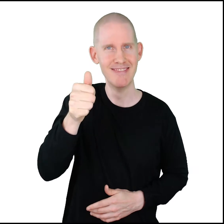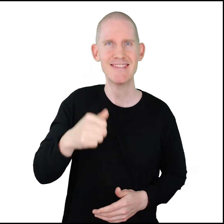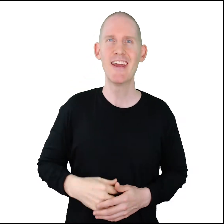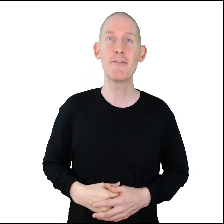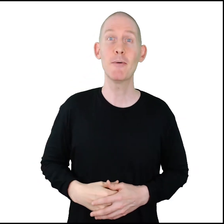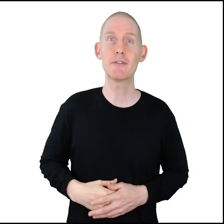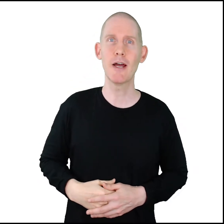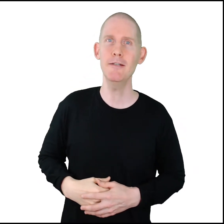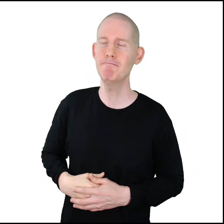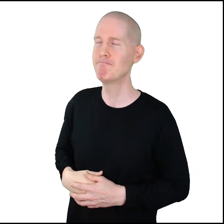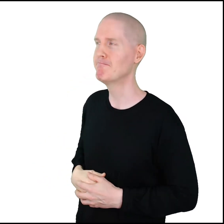From the side.